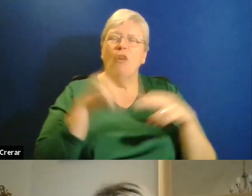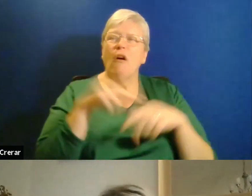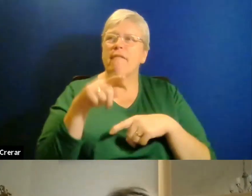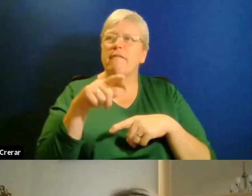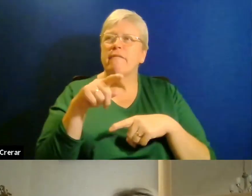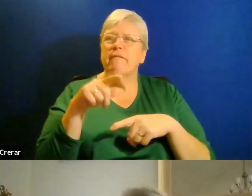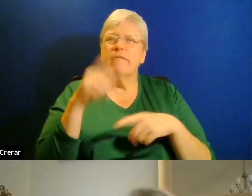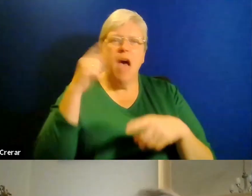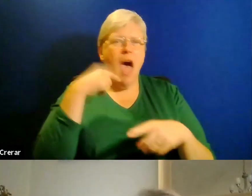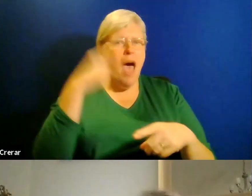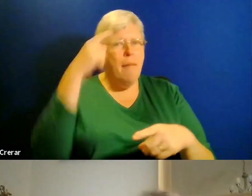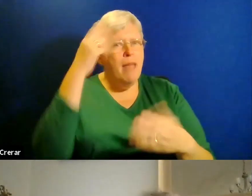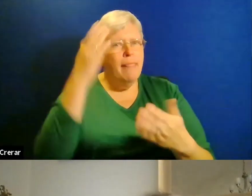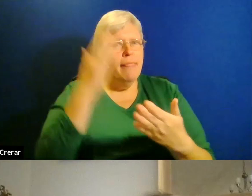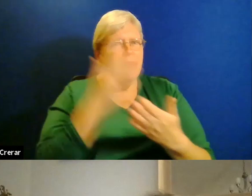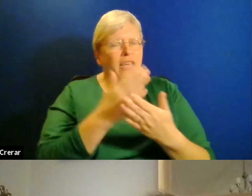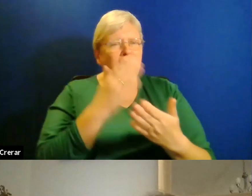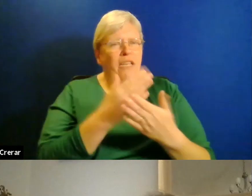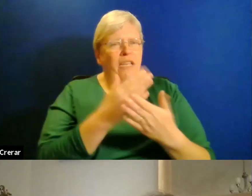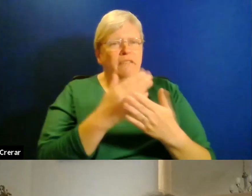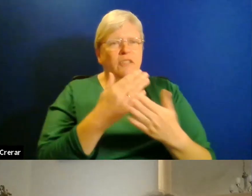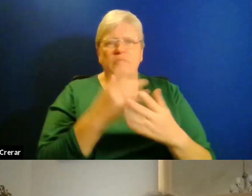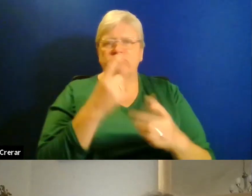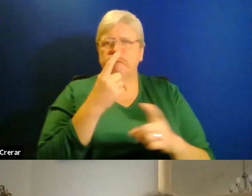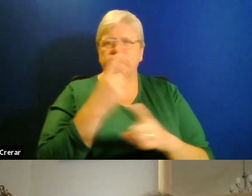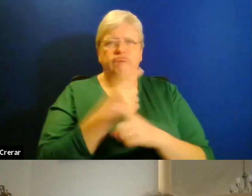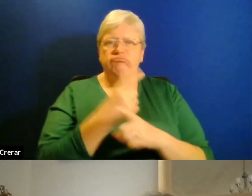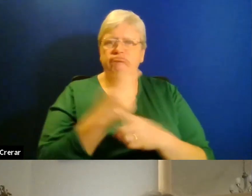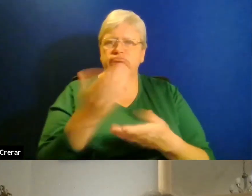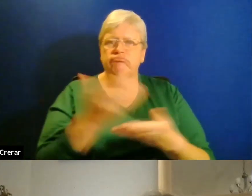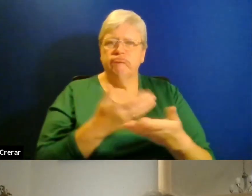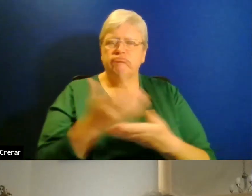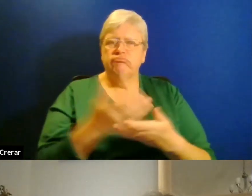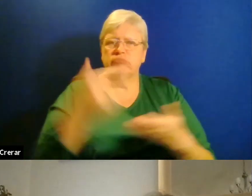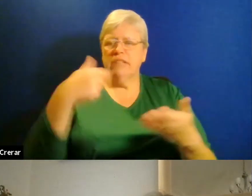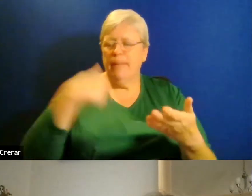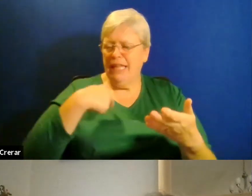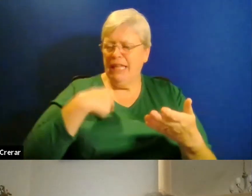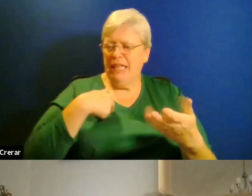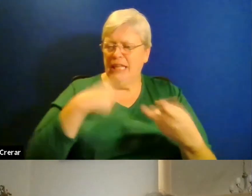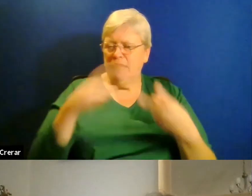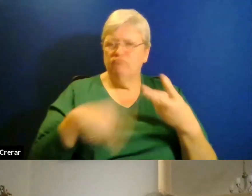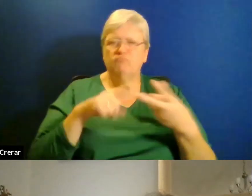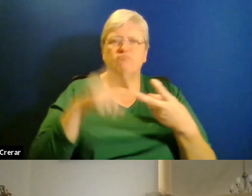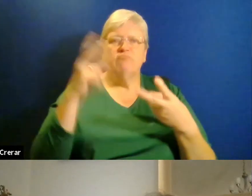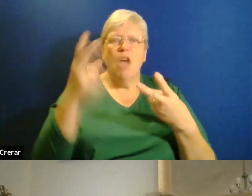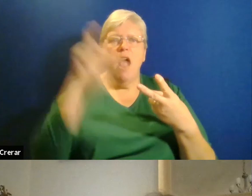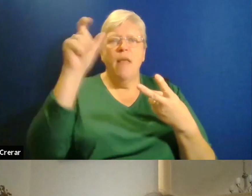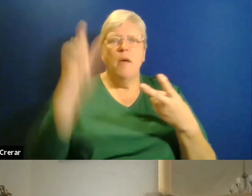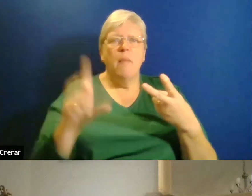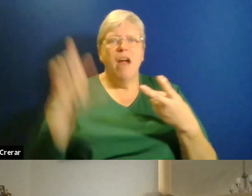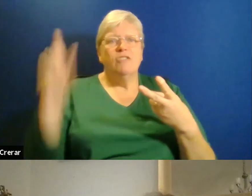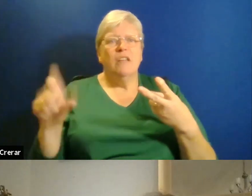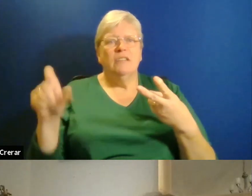essentially, I believe it was just an idle conversation between me and somebody else who used to be around on the